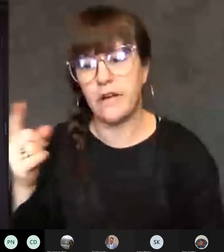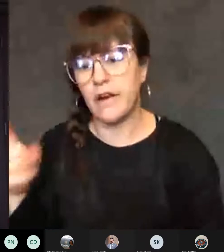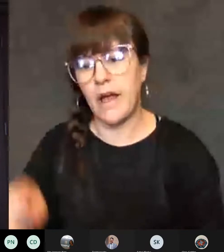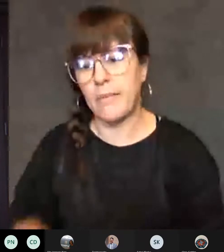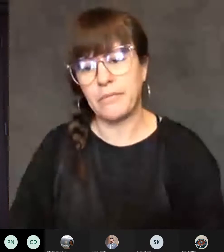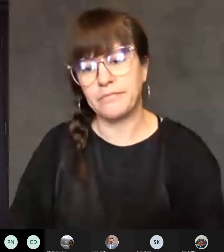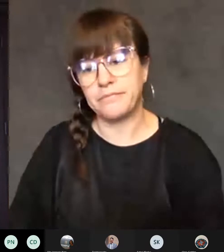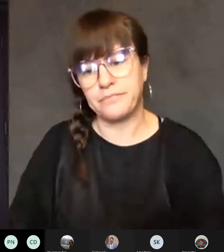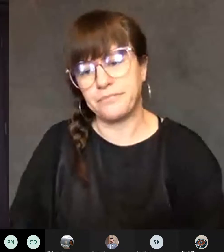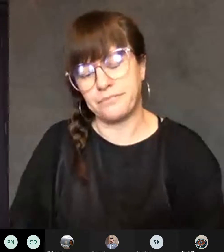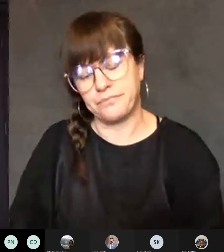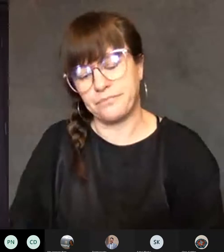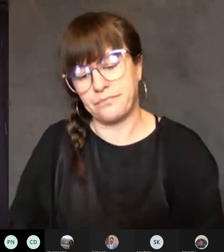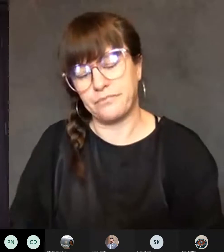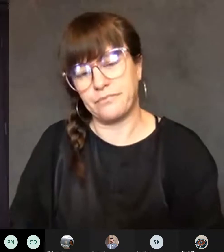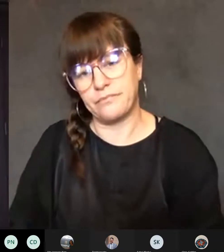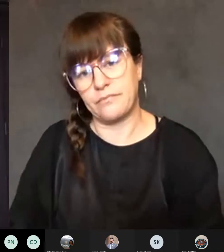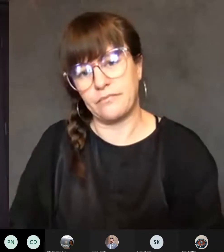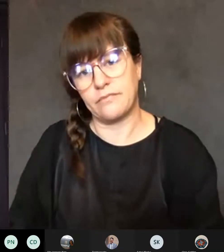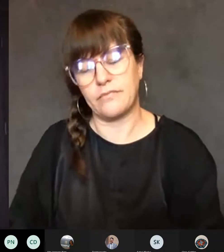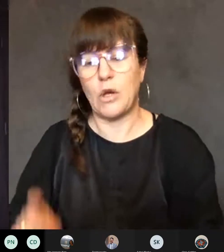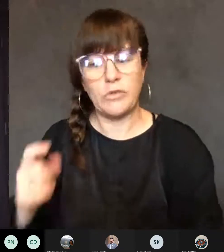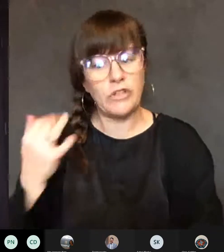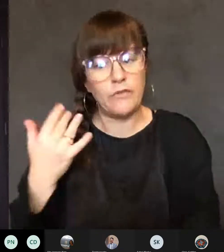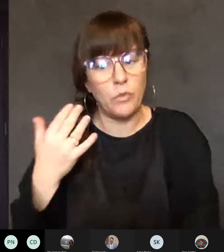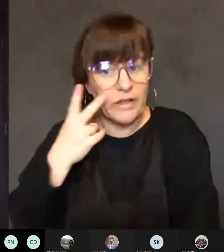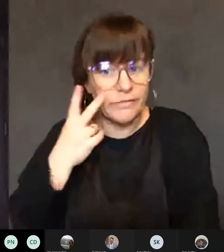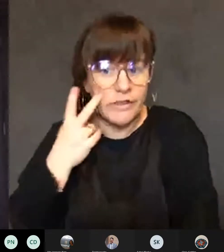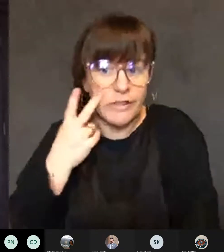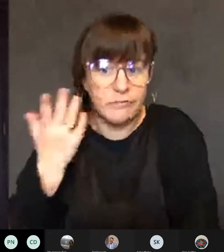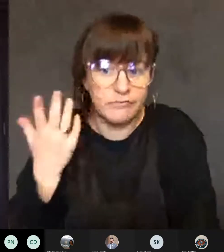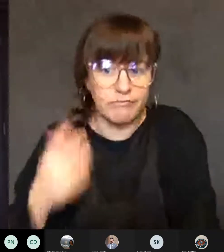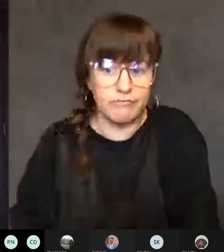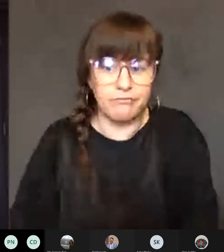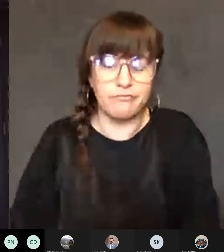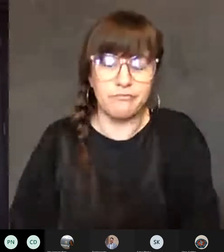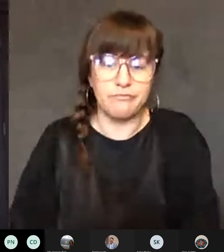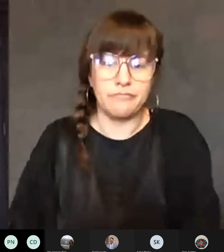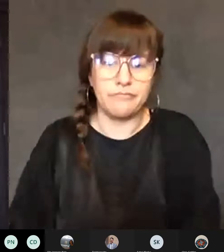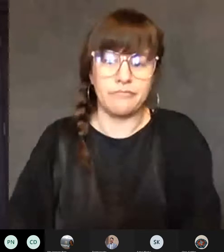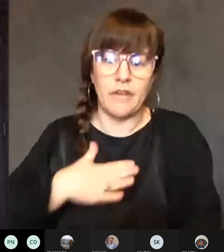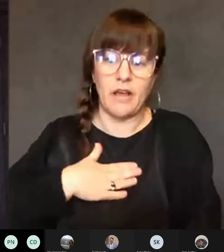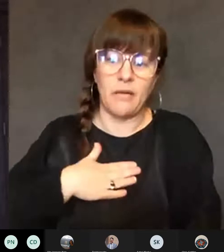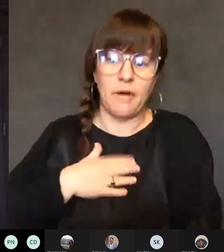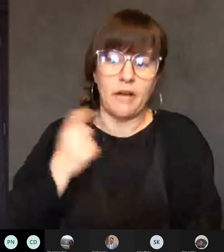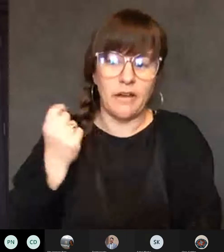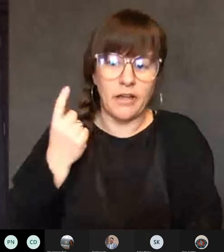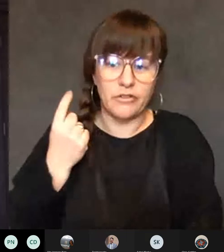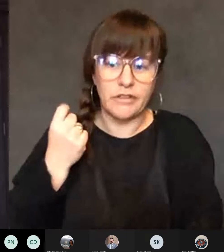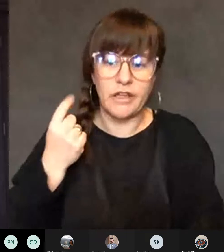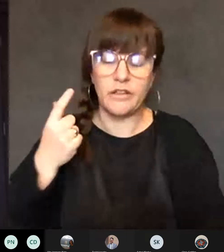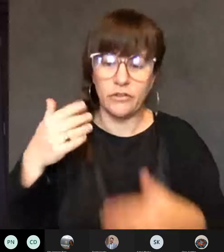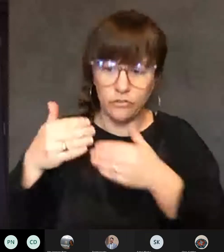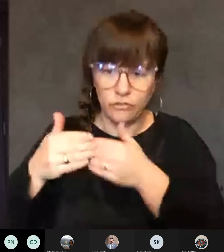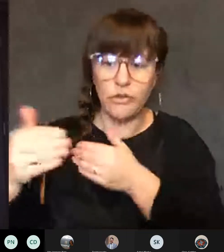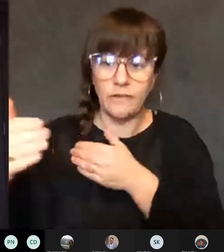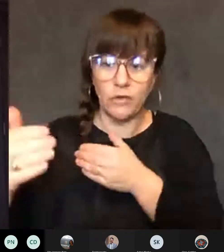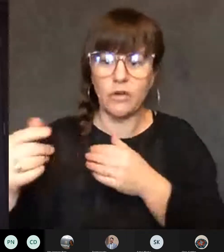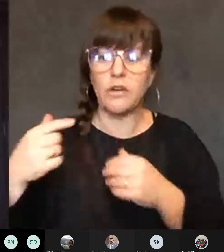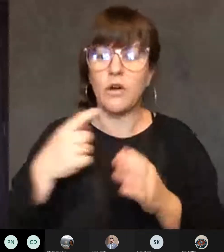And we'll just have to wait and see. But my sense going forward is that what we prepare for